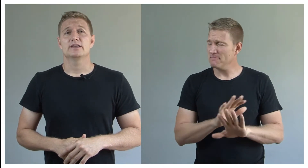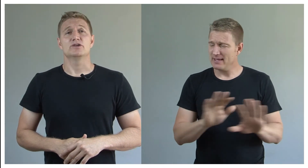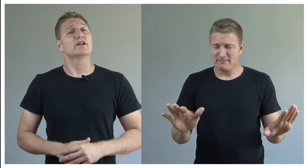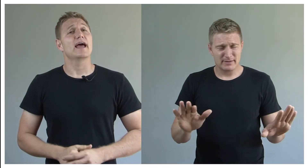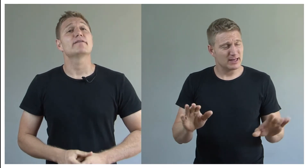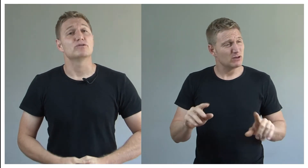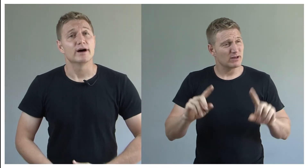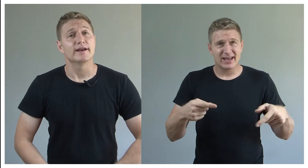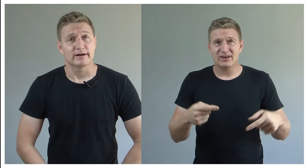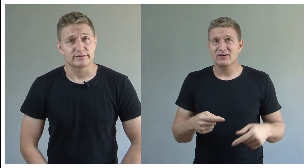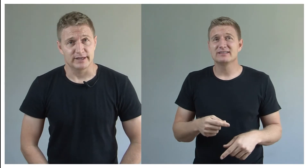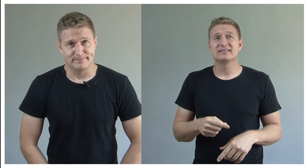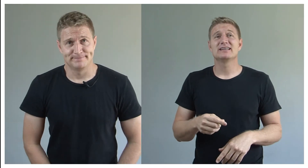you're going to have to run after him.